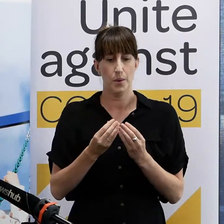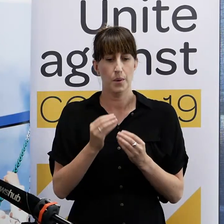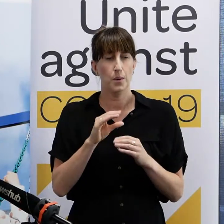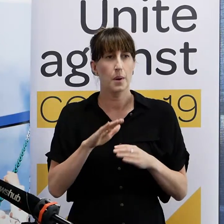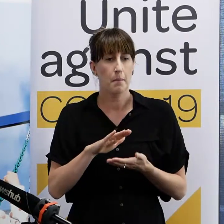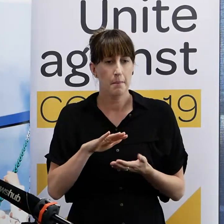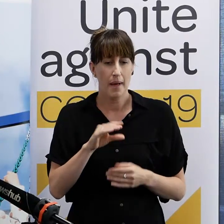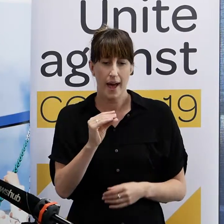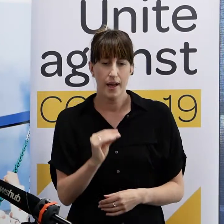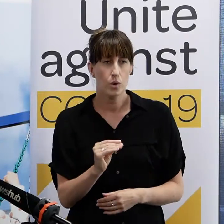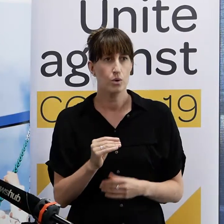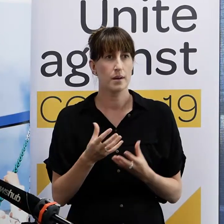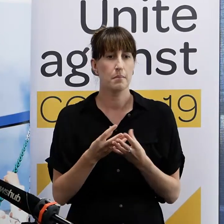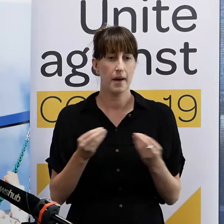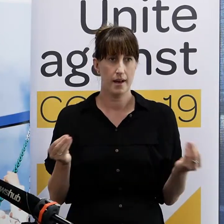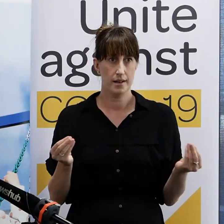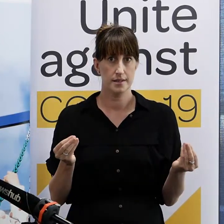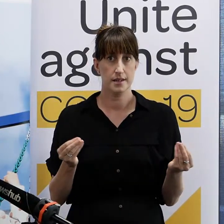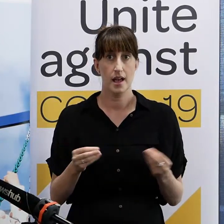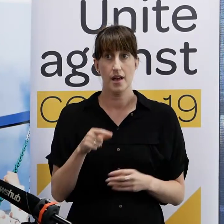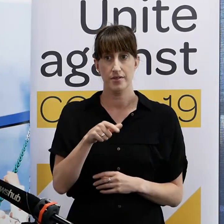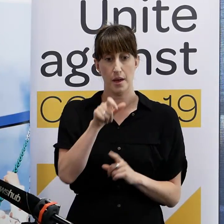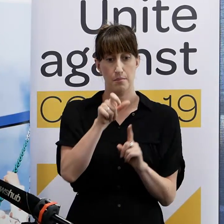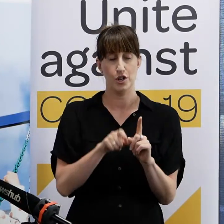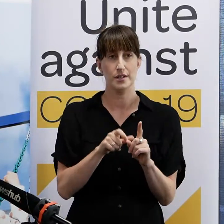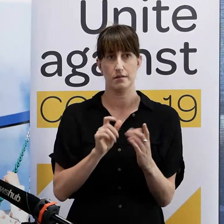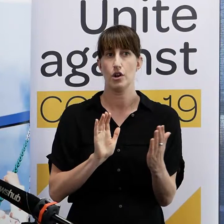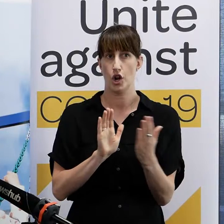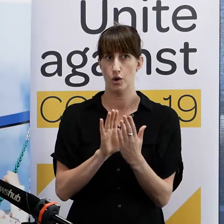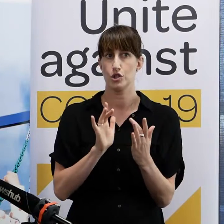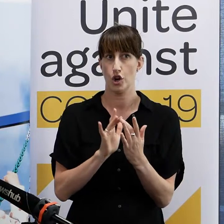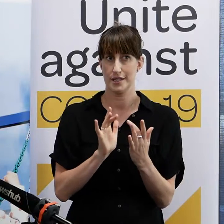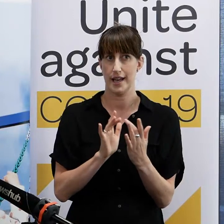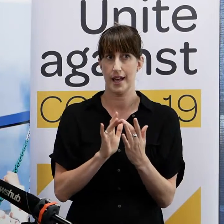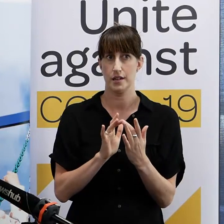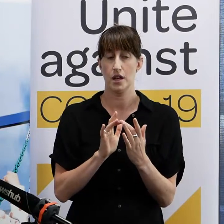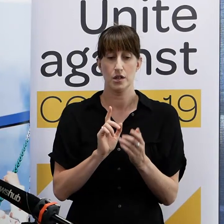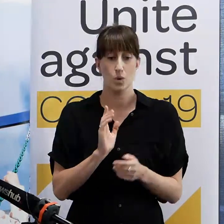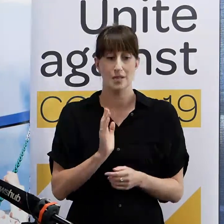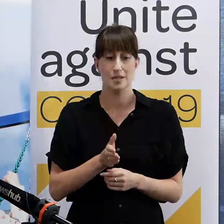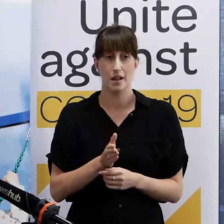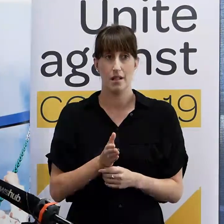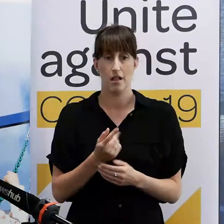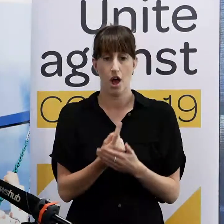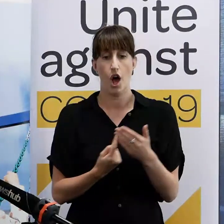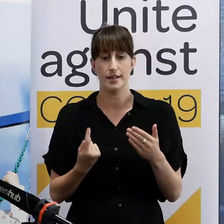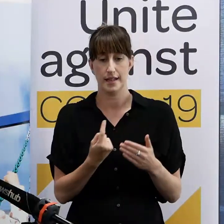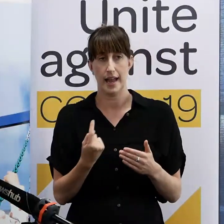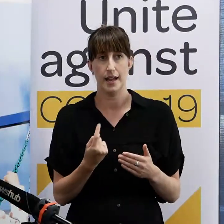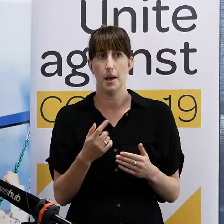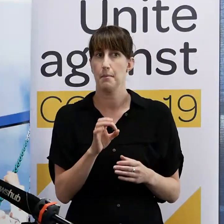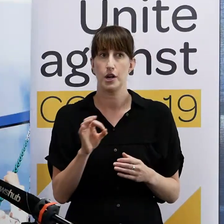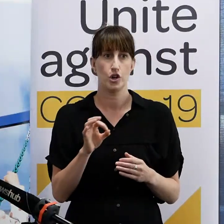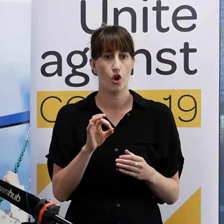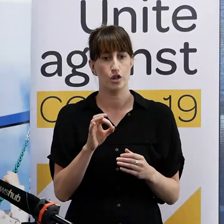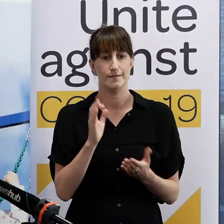is continuing to be managed, however, as a close contact, but is not classified as confirmed case.